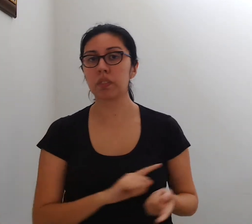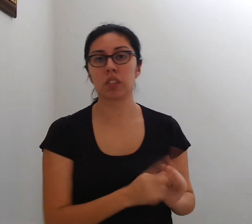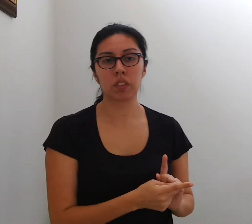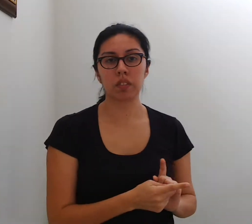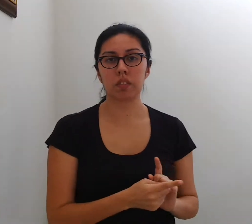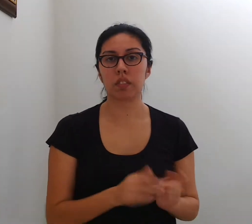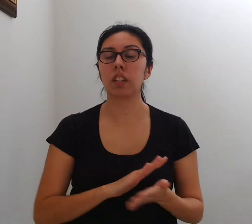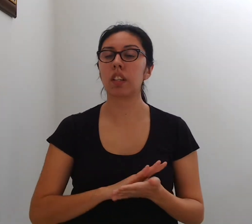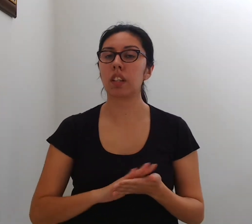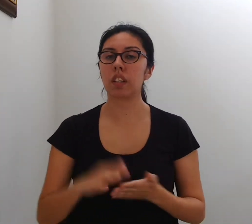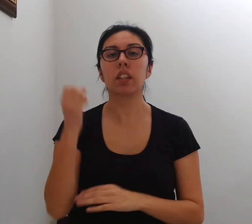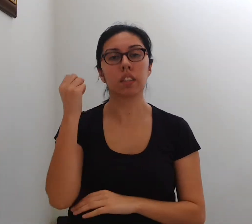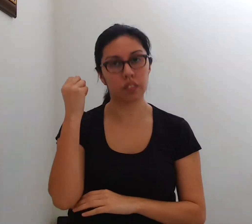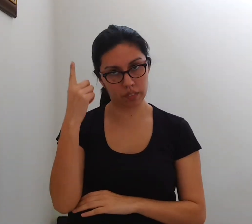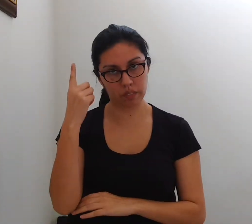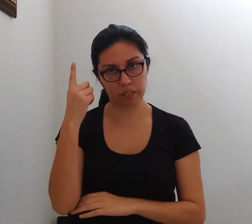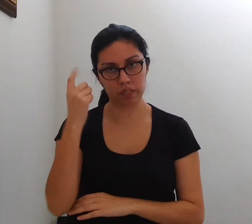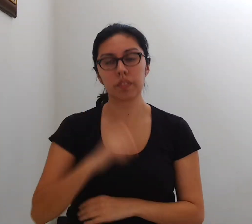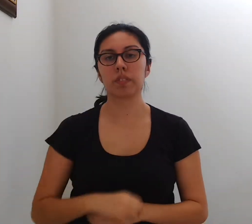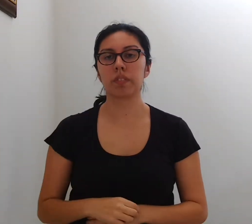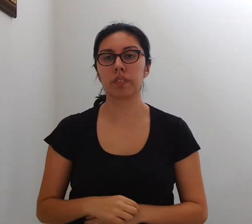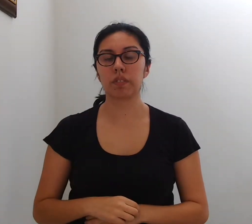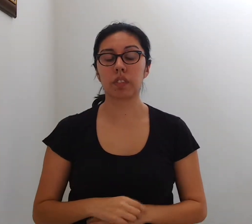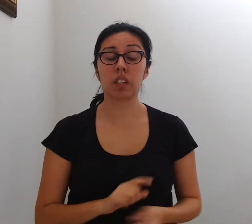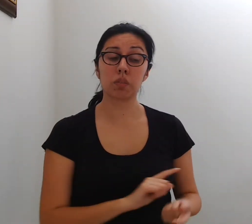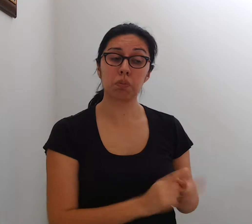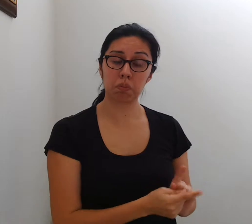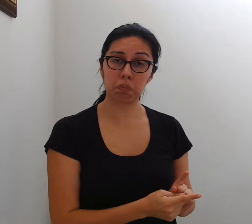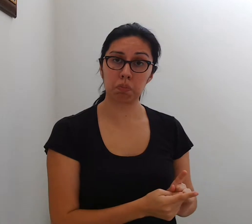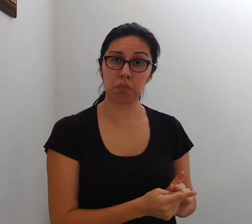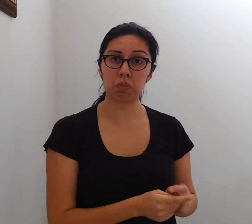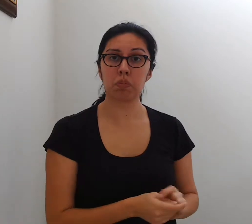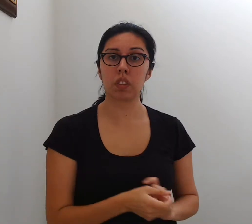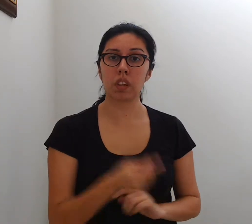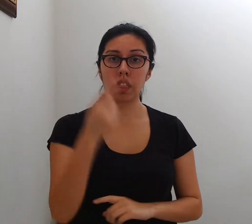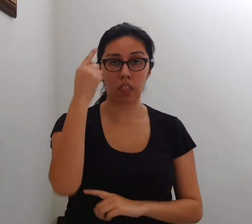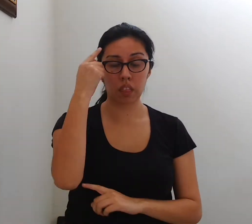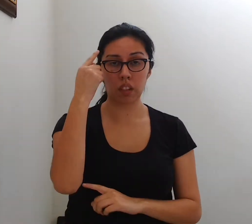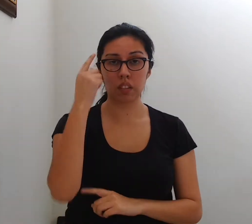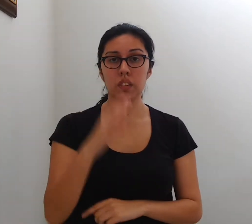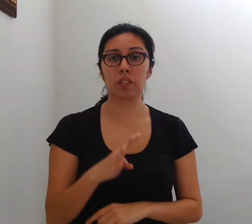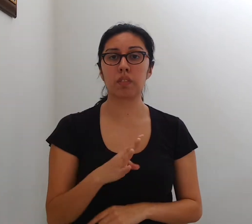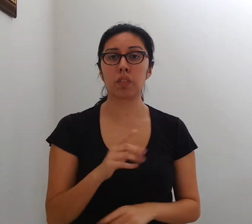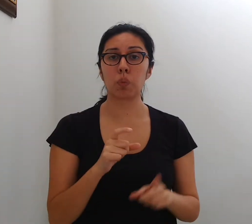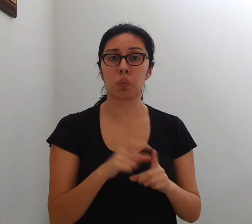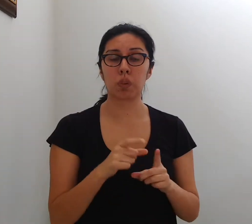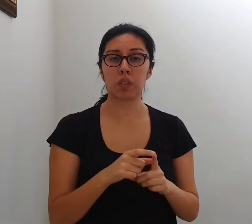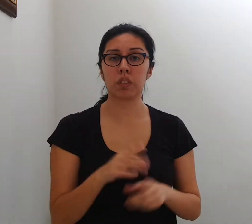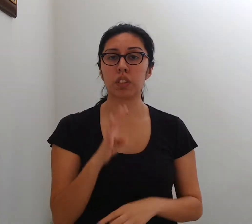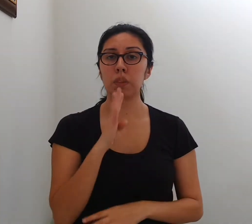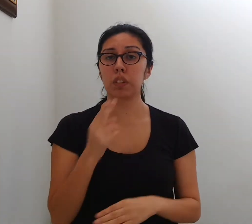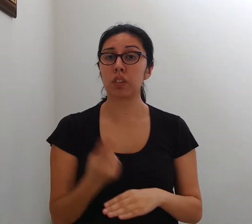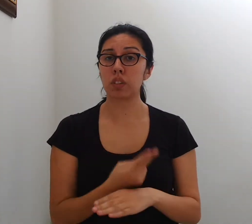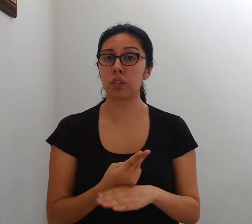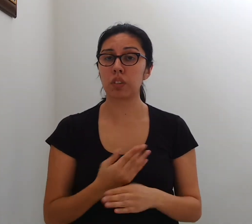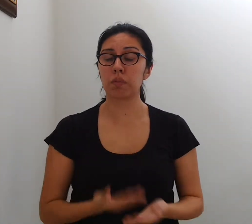clearly understood. In translating, the thoughts and words of the speaker are presented verbatim.